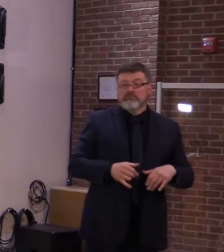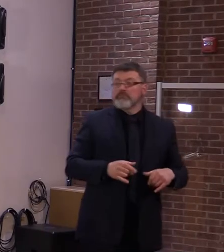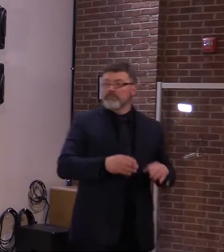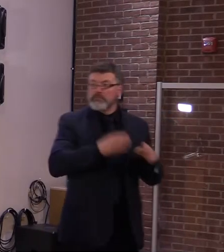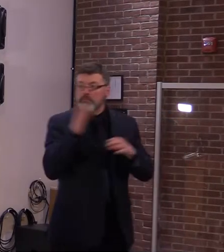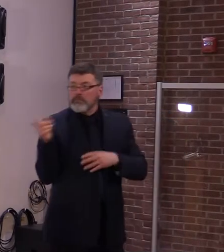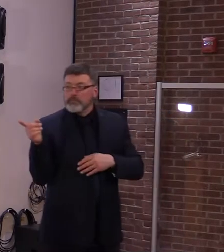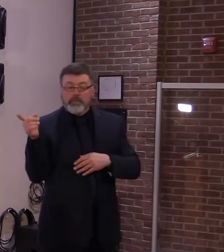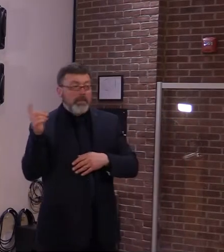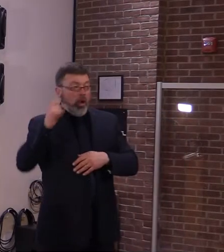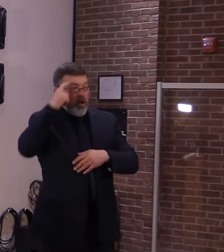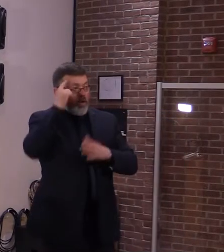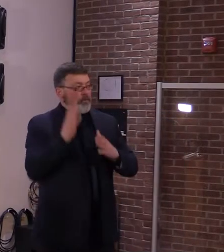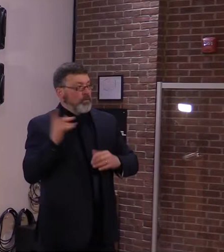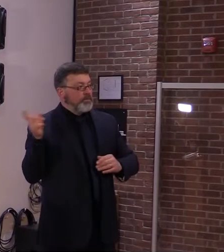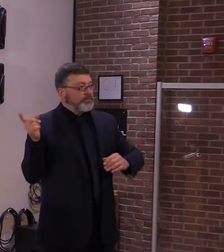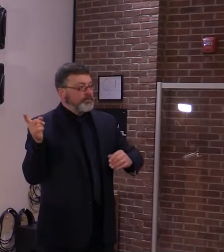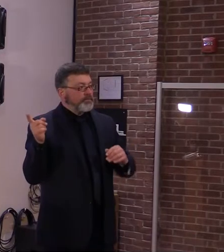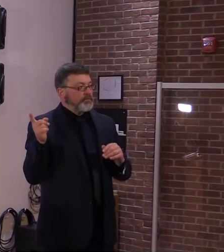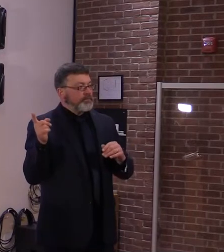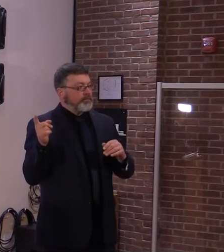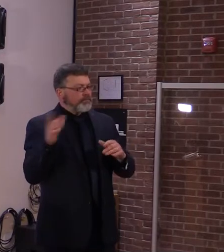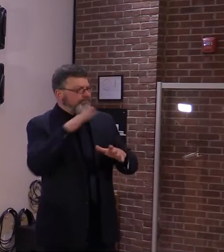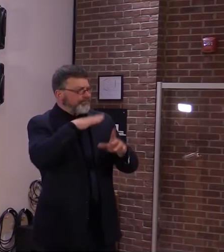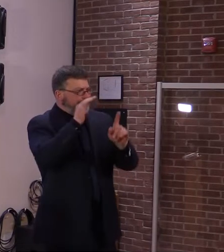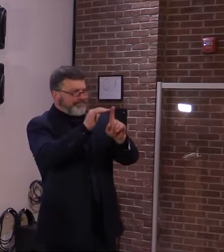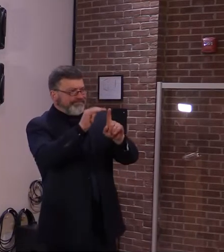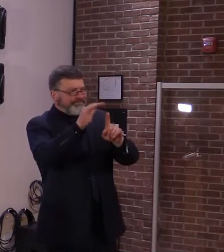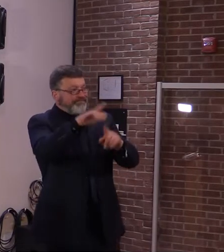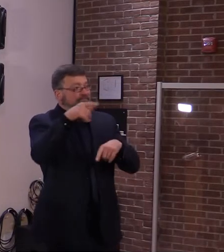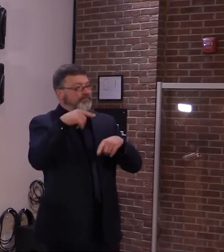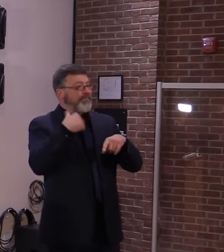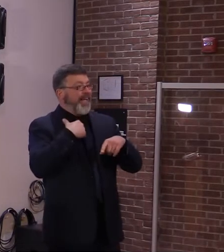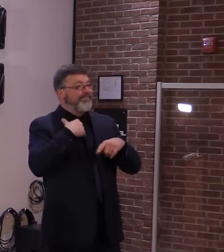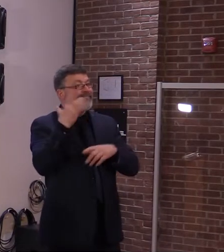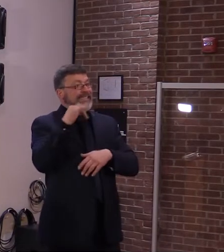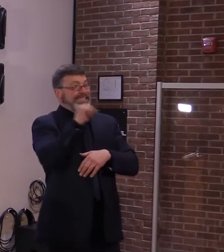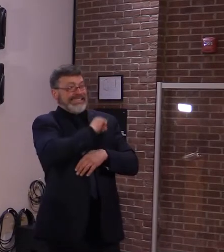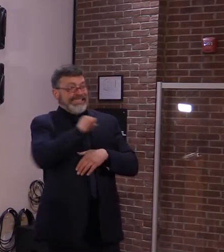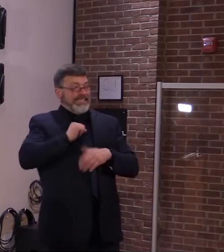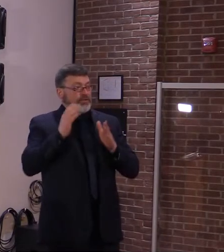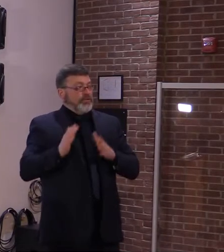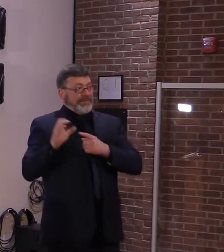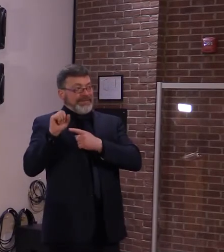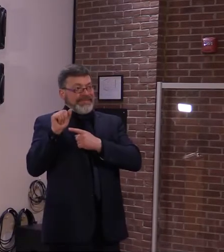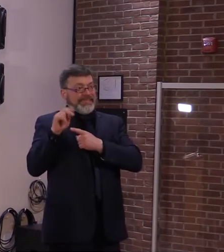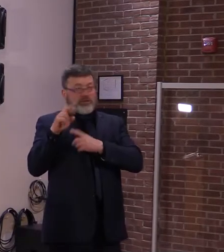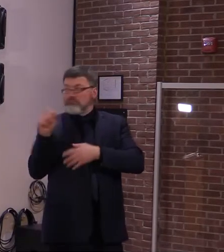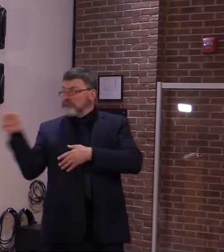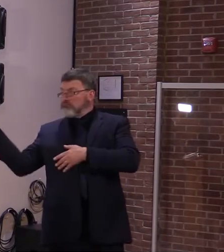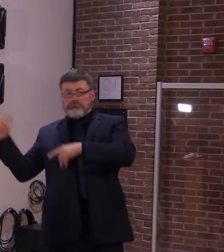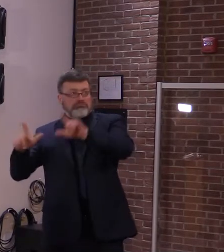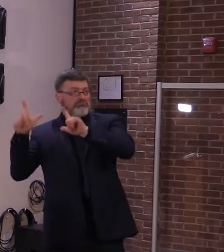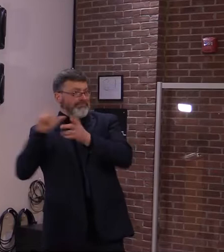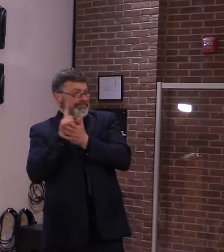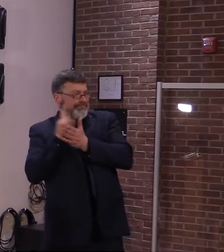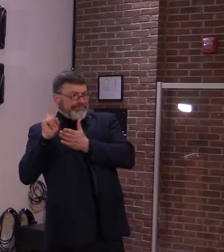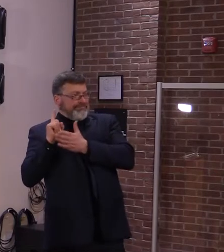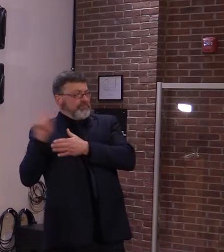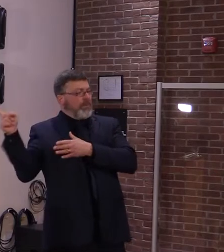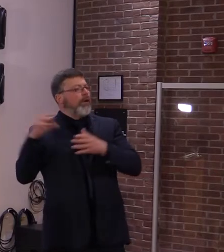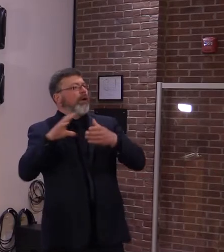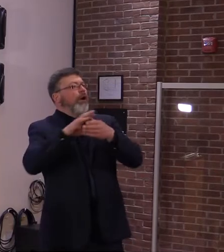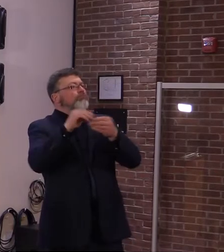to funnel money for these programs. That's why we're speaking with some